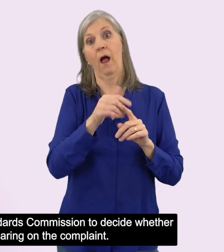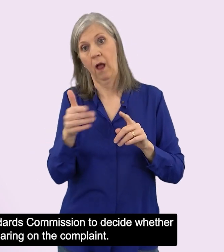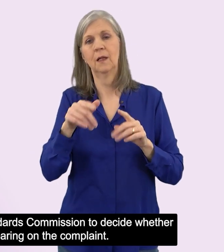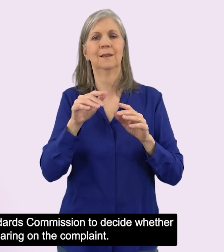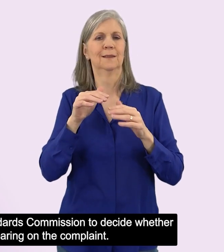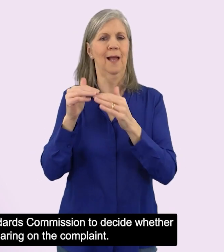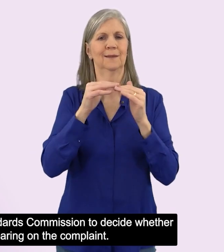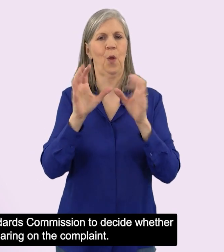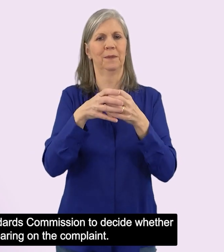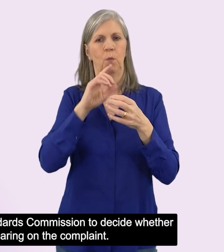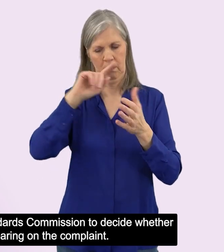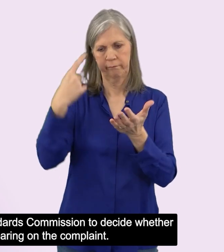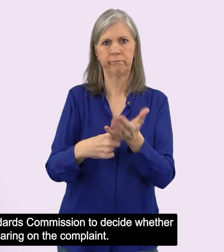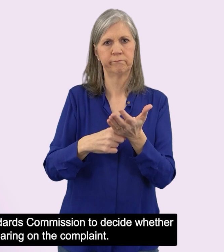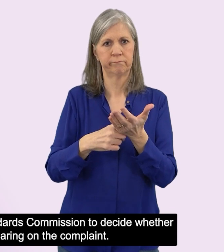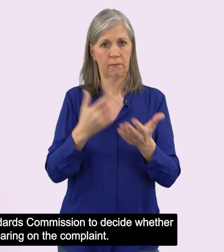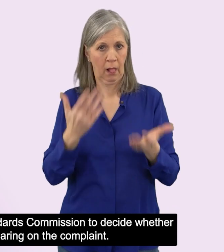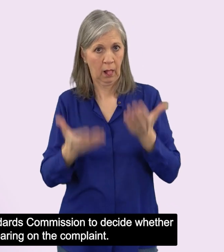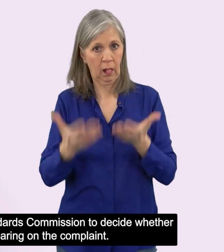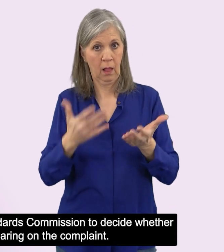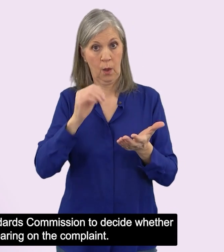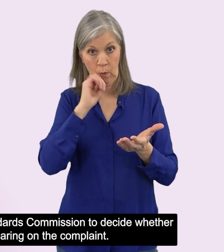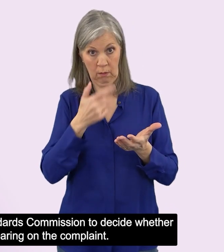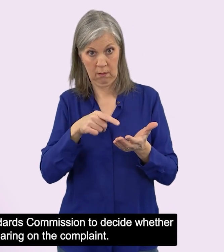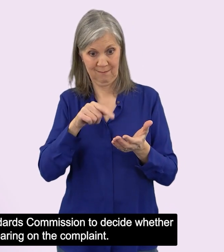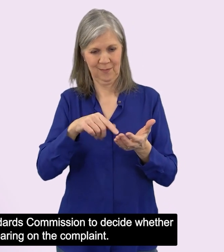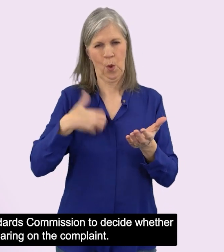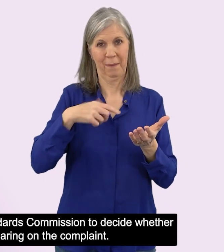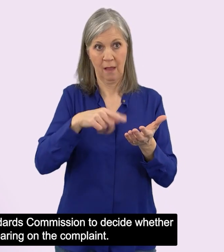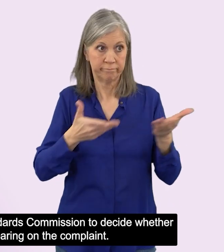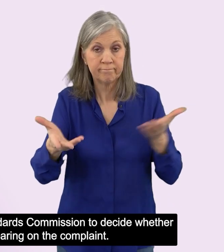It will then be for the Standards Commission to decide whether to hold a hearing on the complaint.